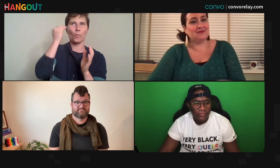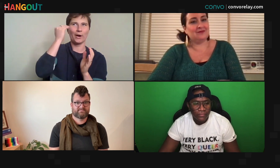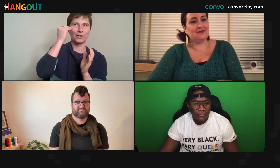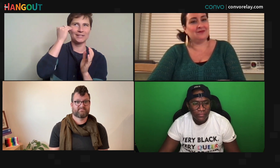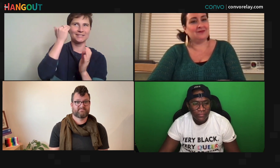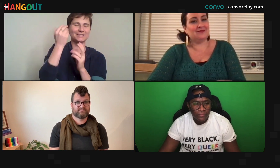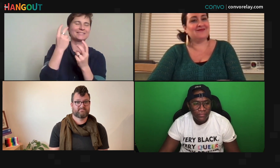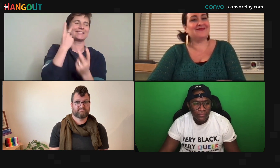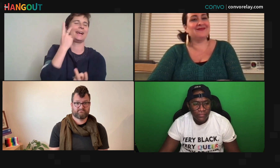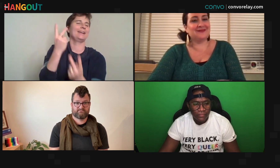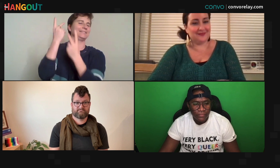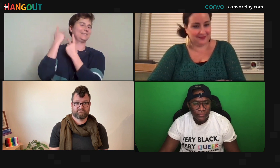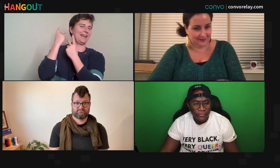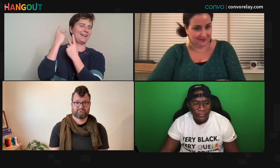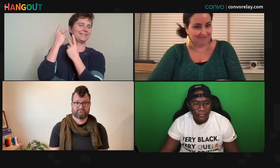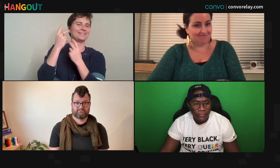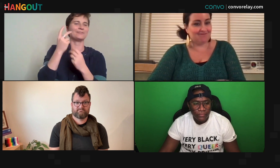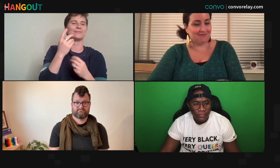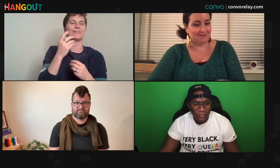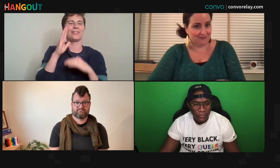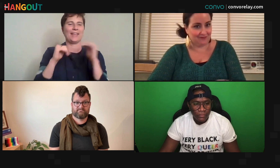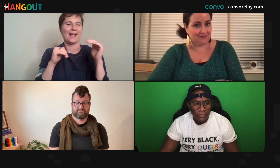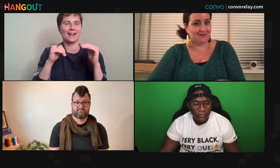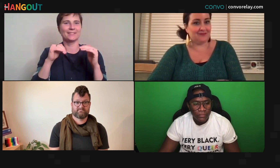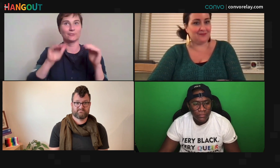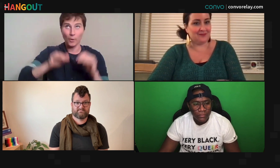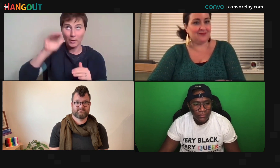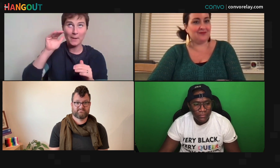this lack of awareness,